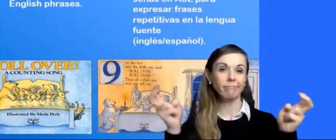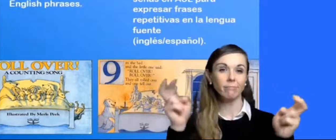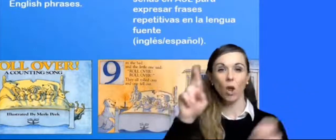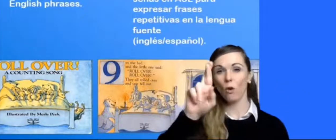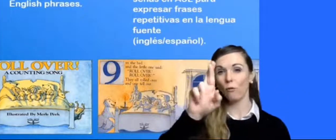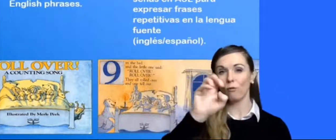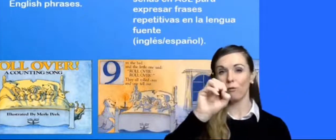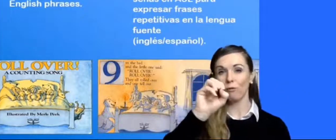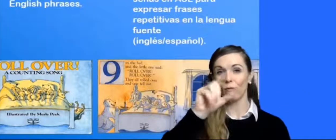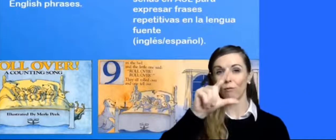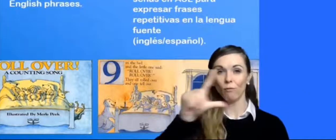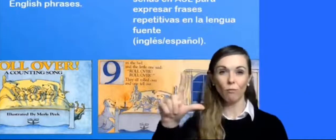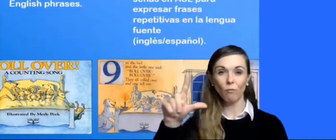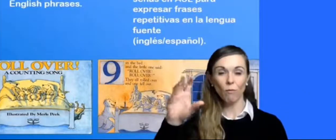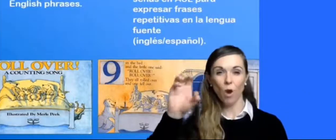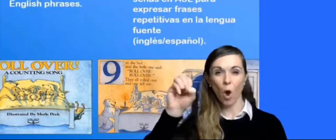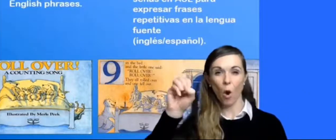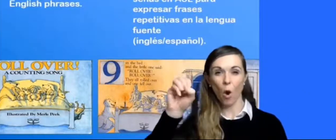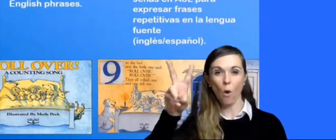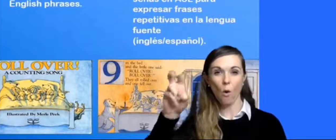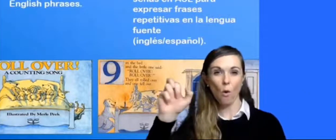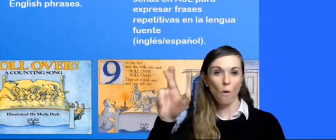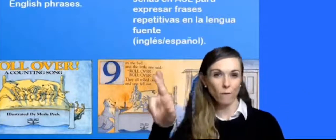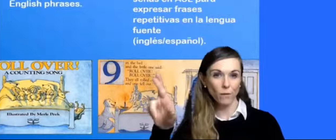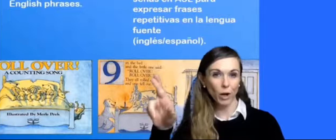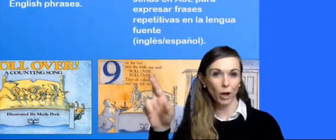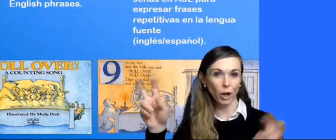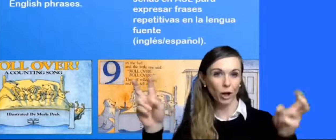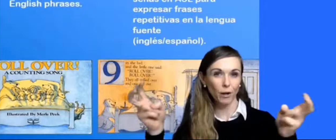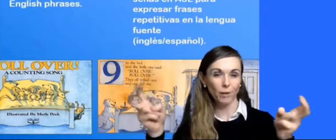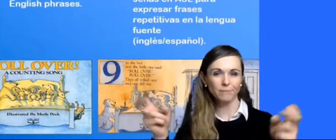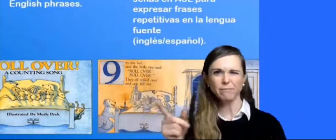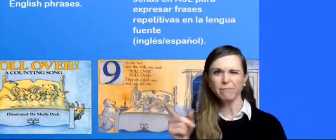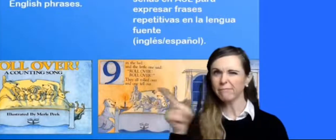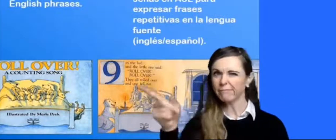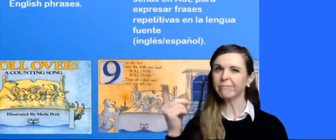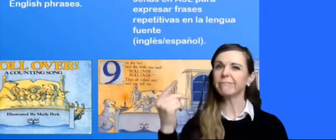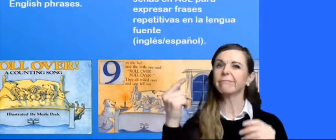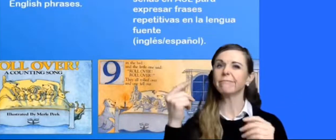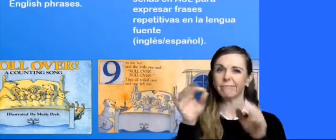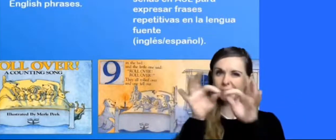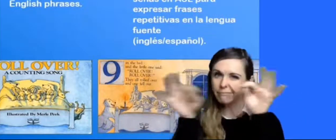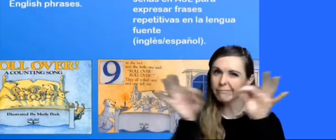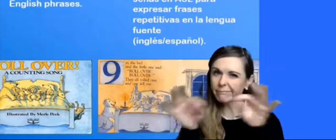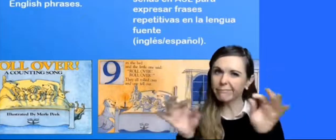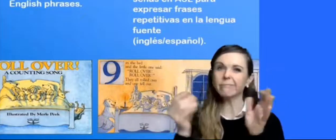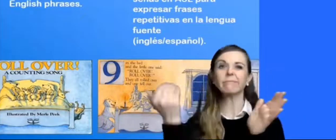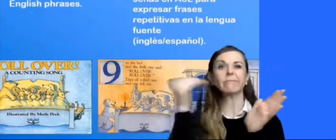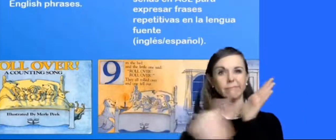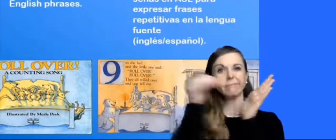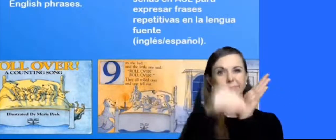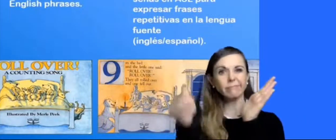So for example, this book called Roll Over,